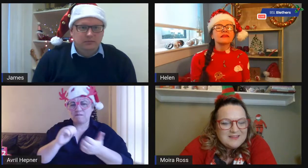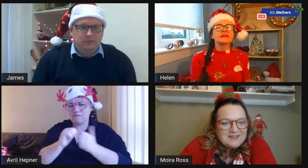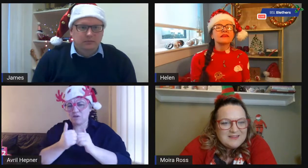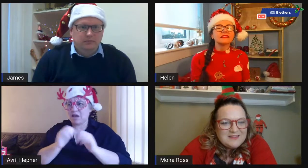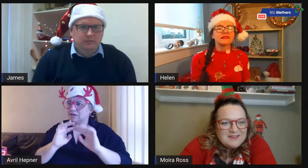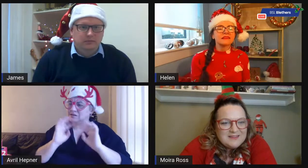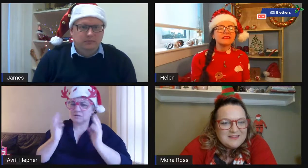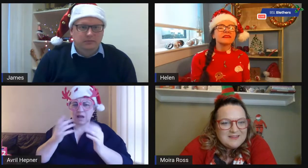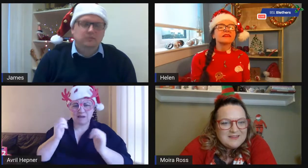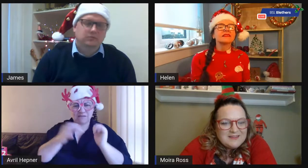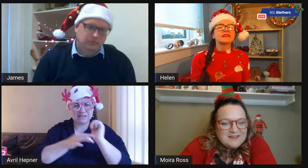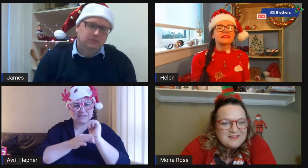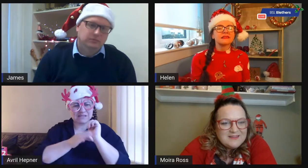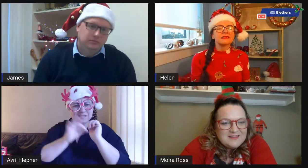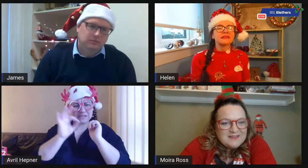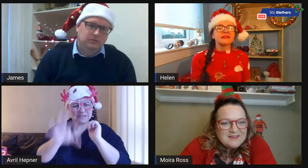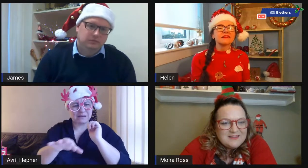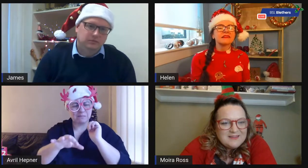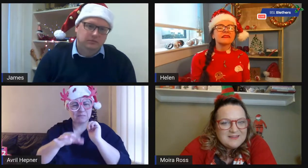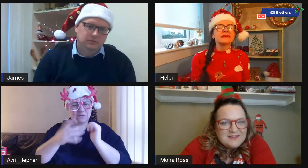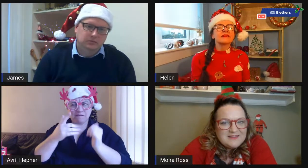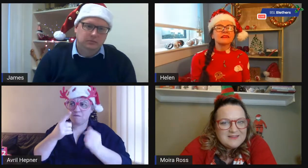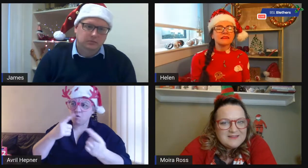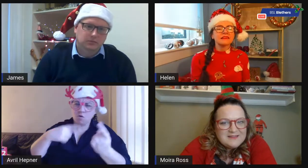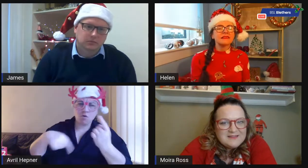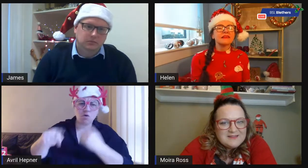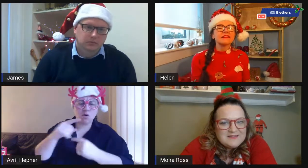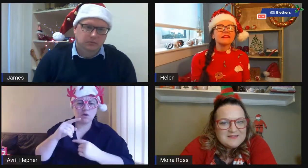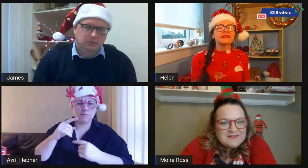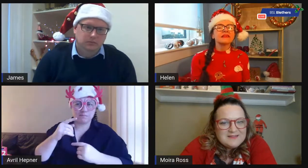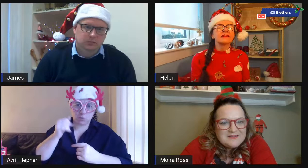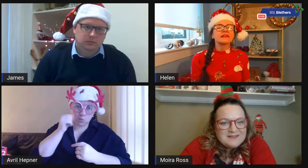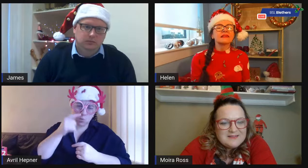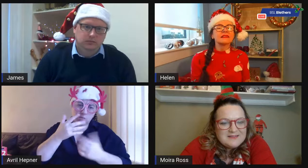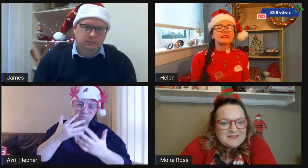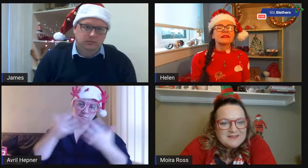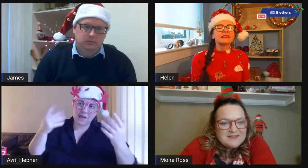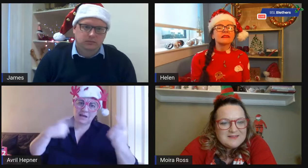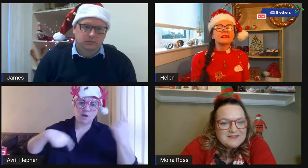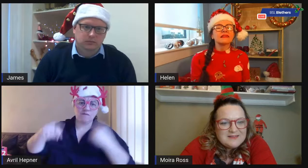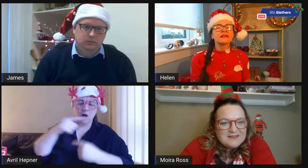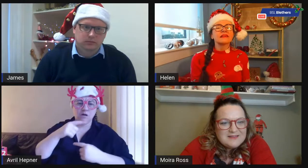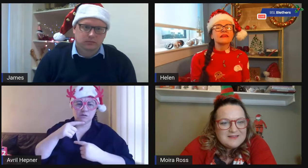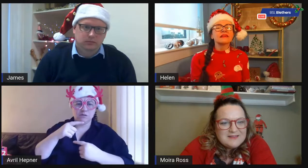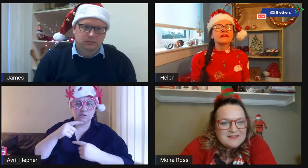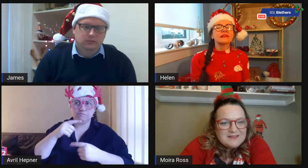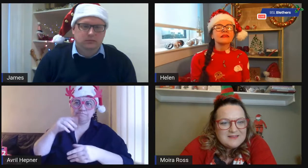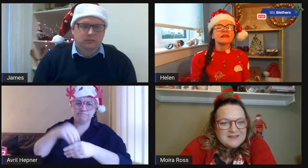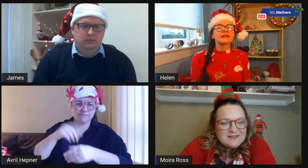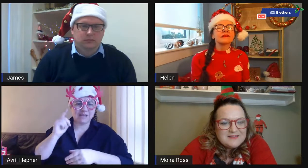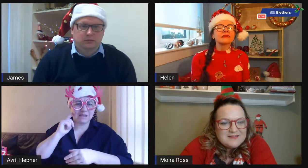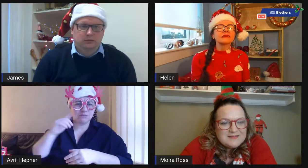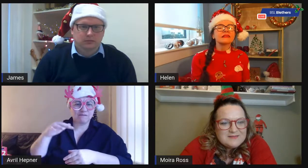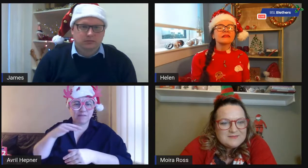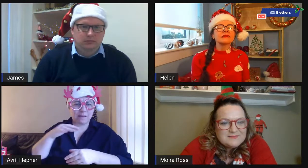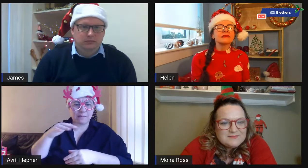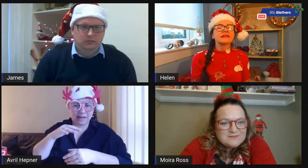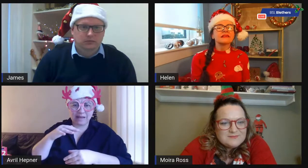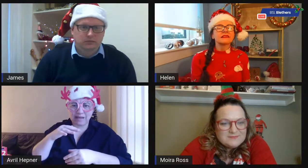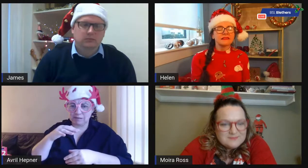Okay, so if you're at home with your family on Christmas Day or your friends, do you have any tips? I mean,